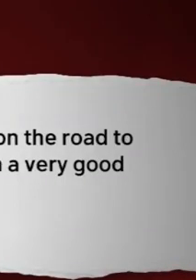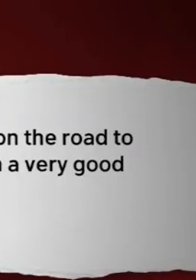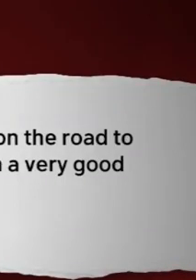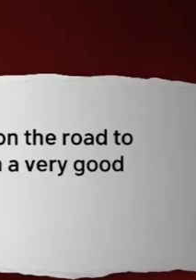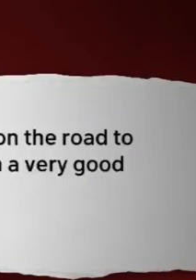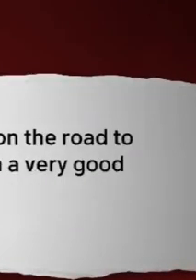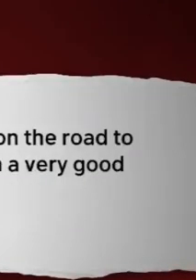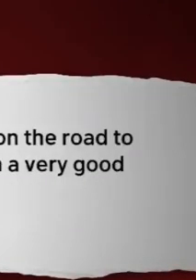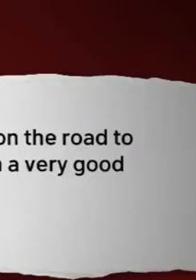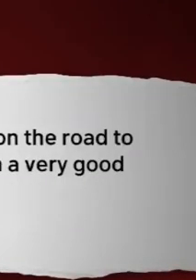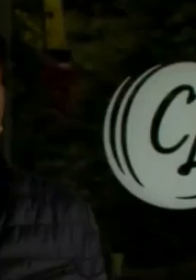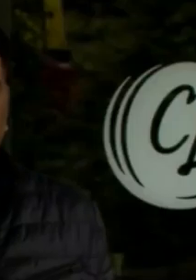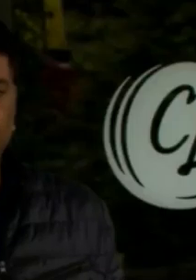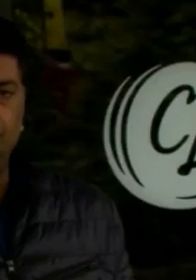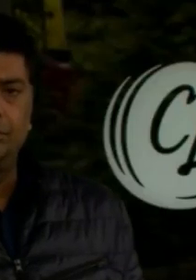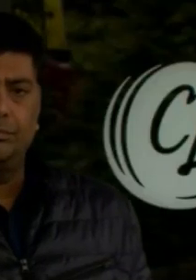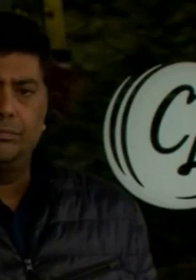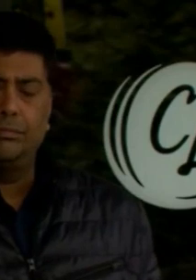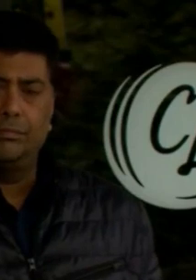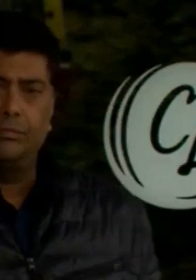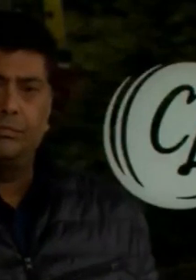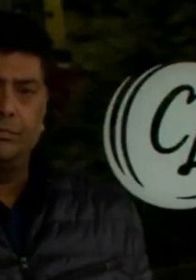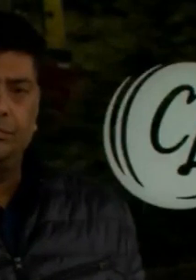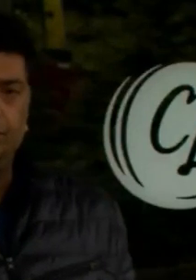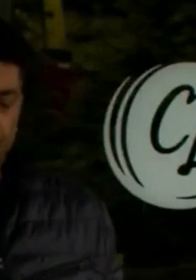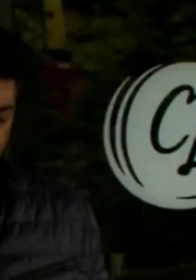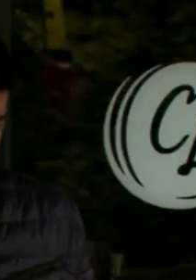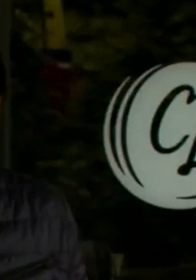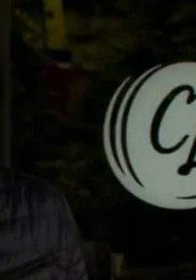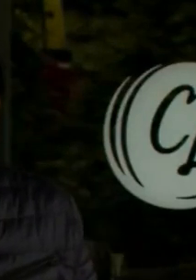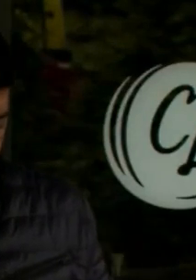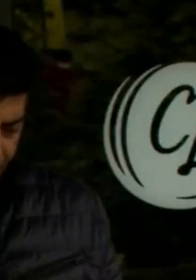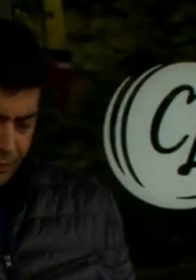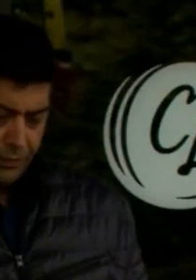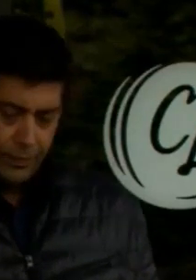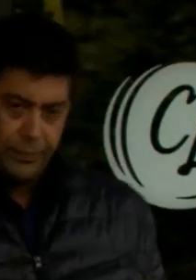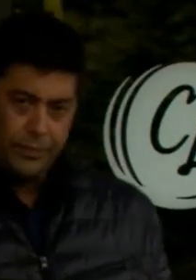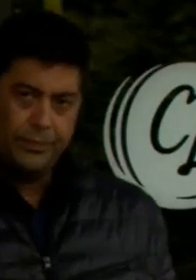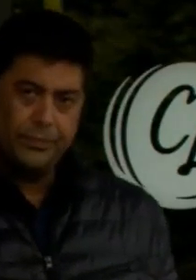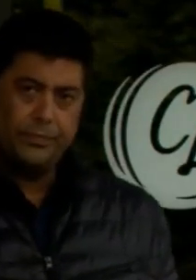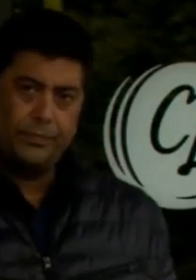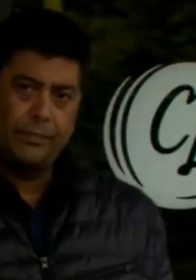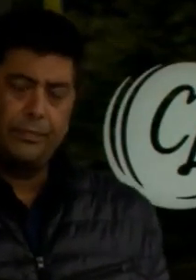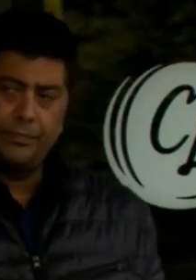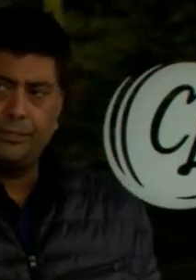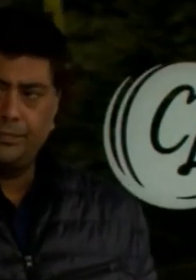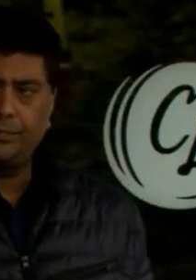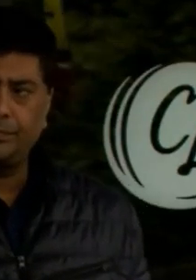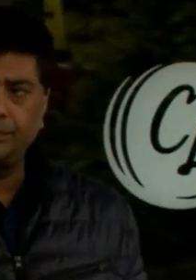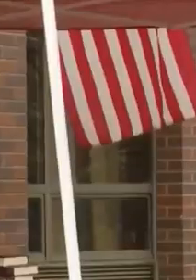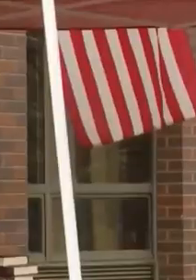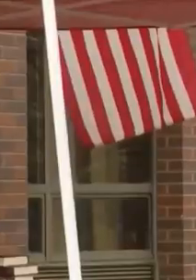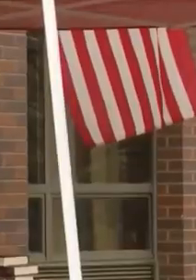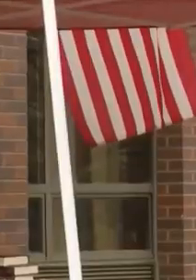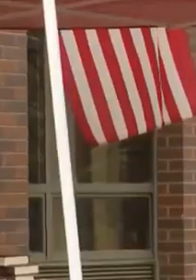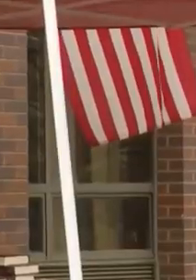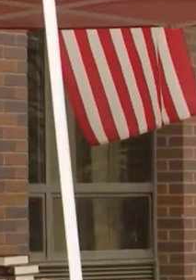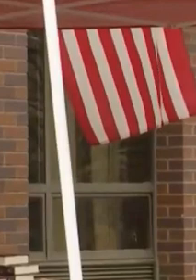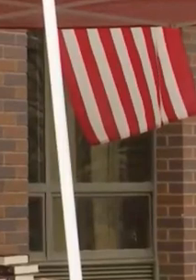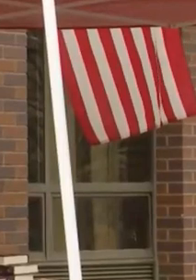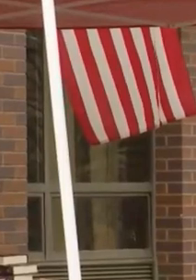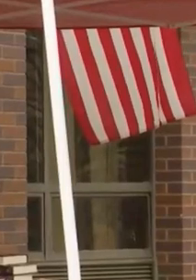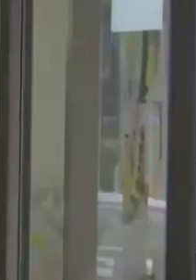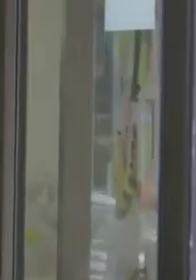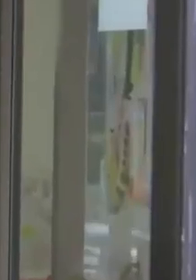on a very good trajectory. He's back up and talking. He's sitting up in his bed. He's speaking. It gives us hope that we can get through this. Back outside